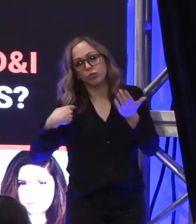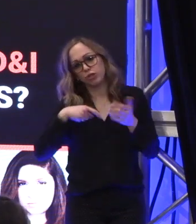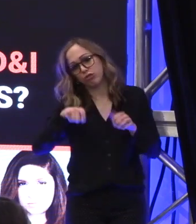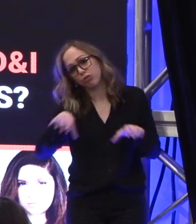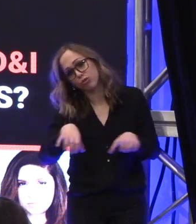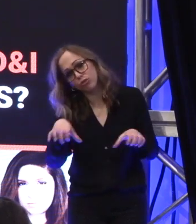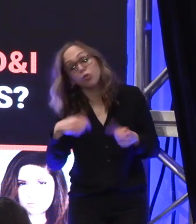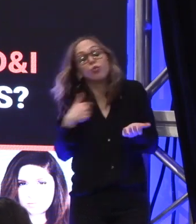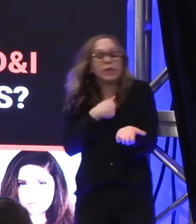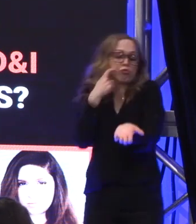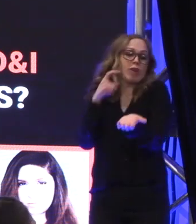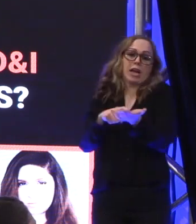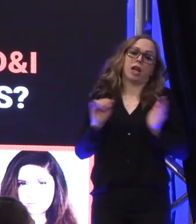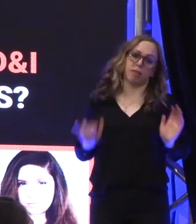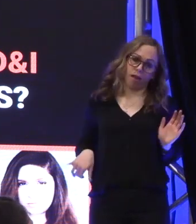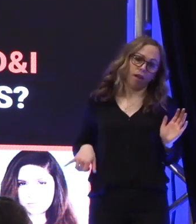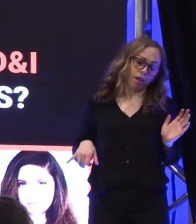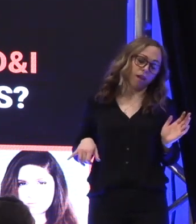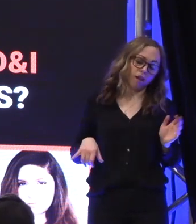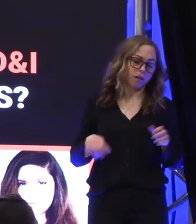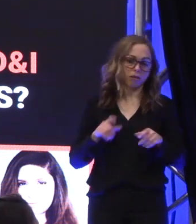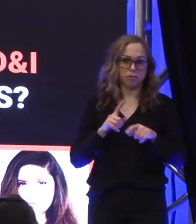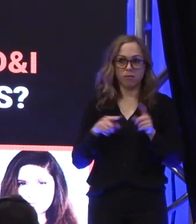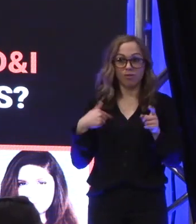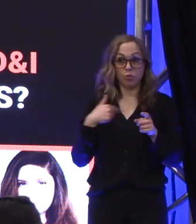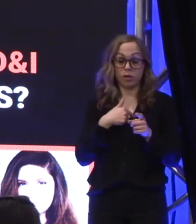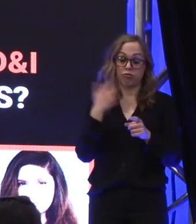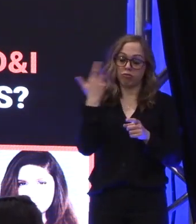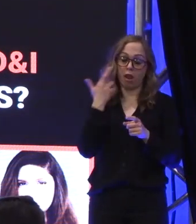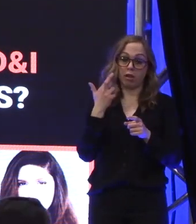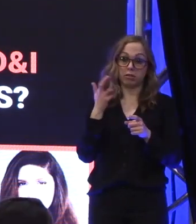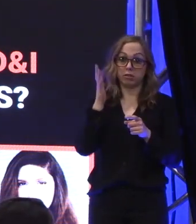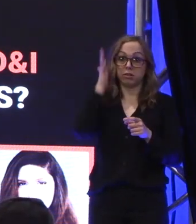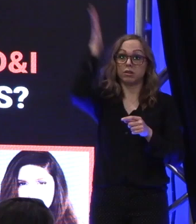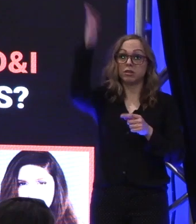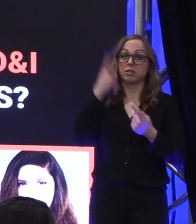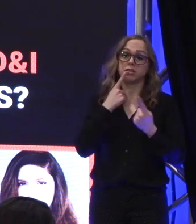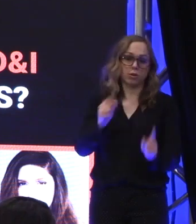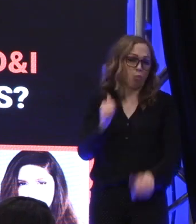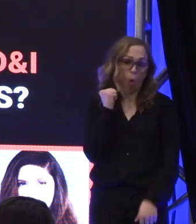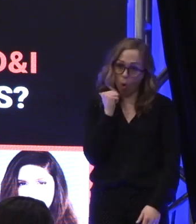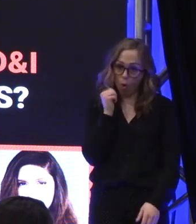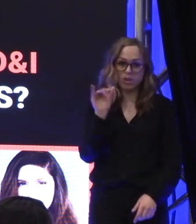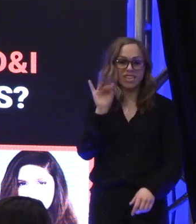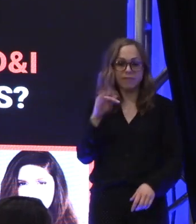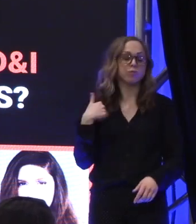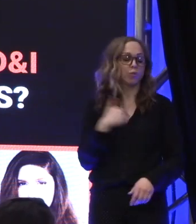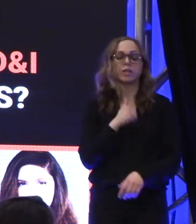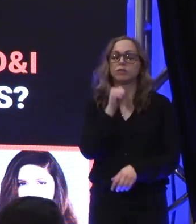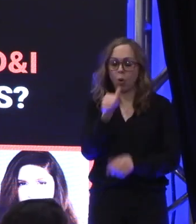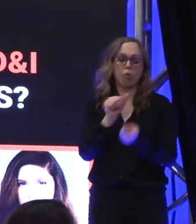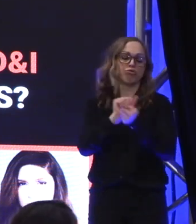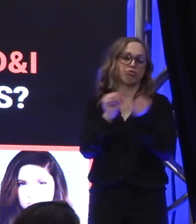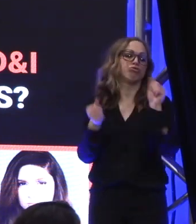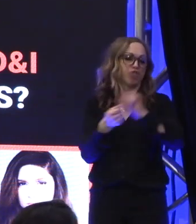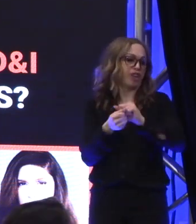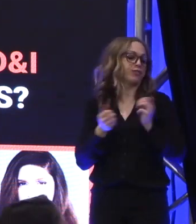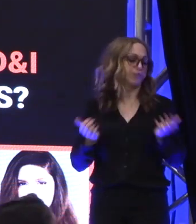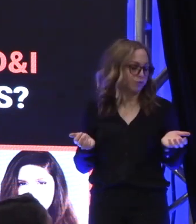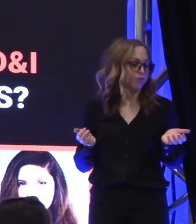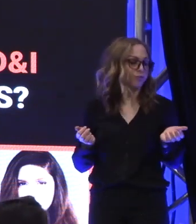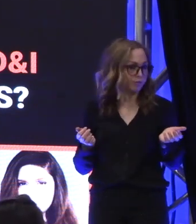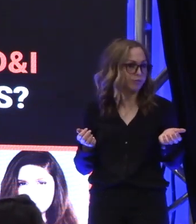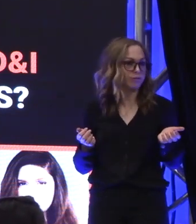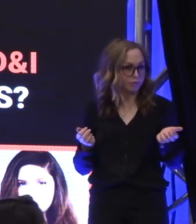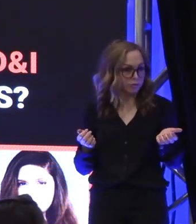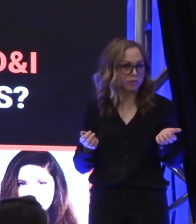that enormously. We're not going to be successful if we don't change. And so,